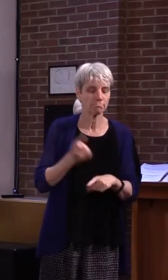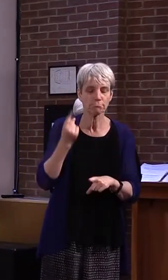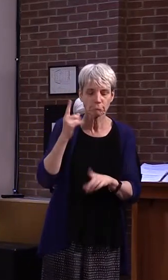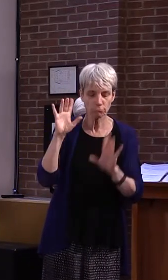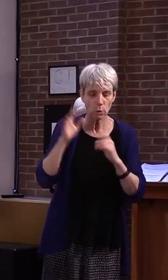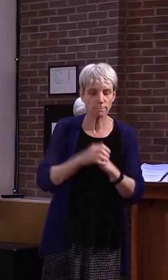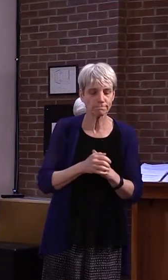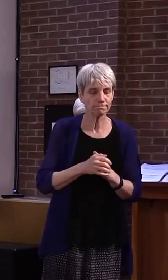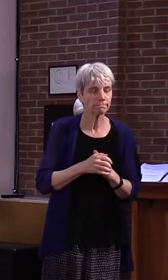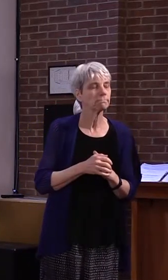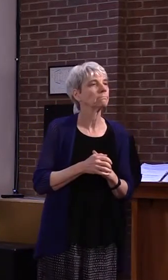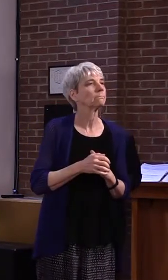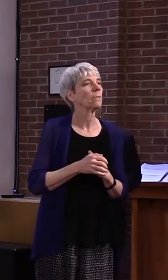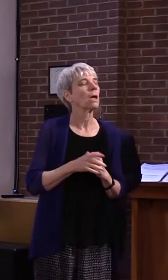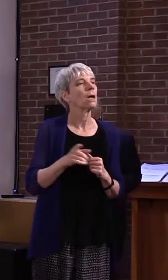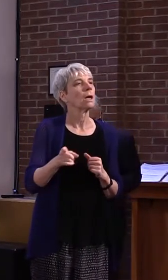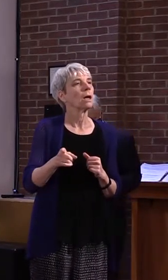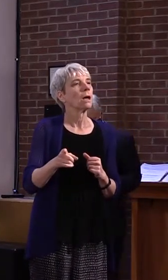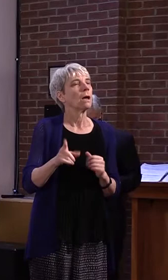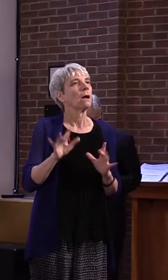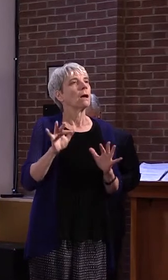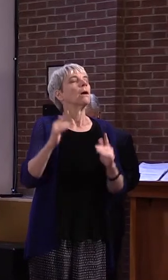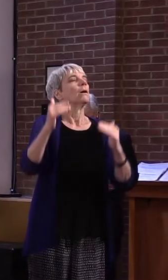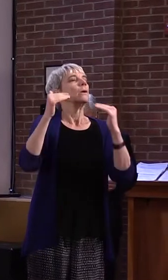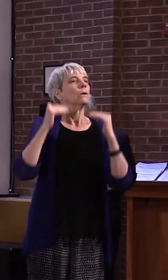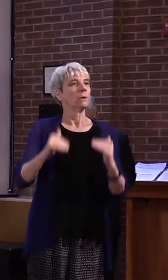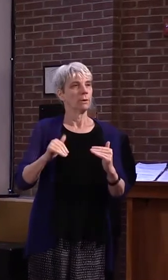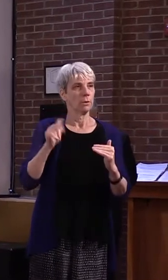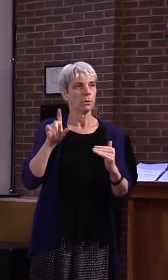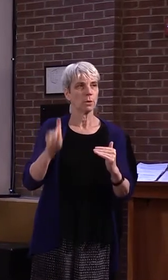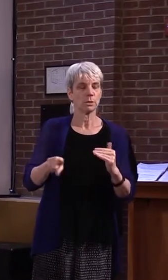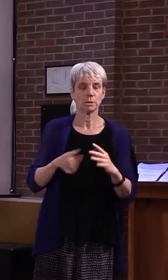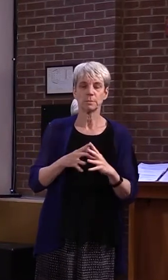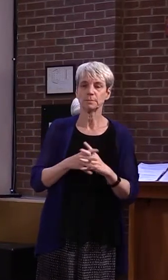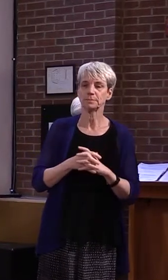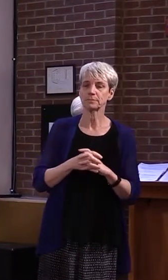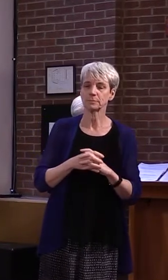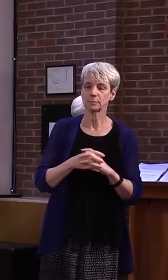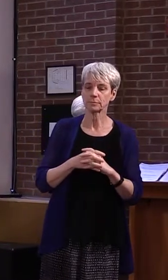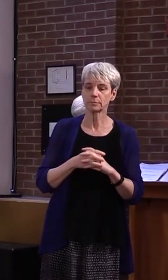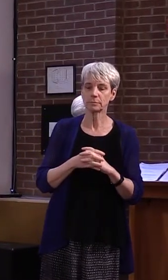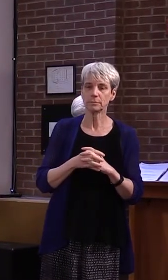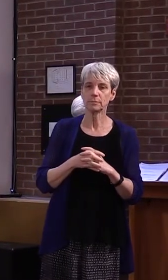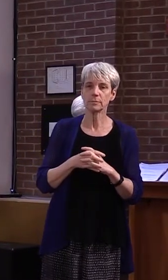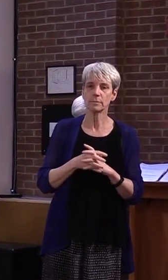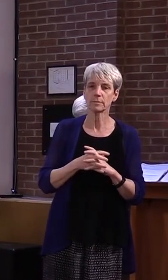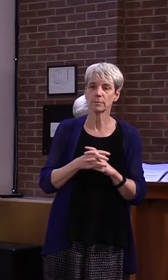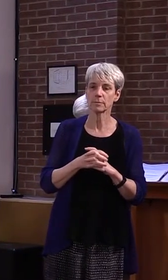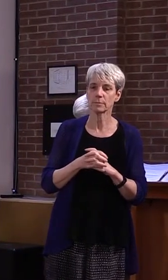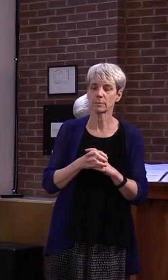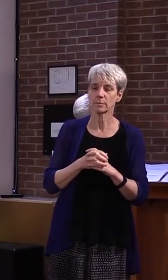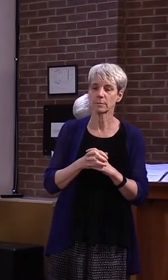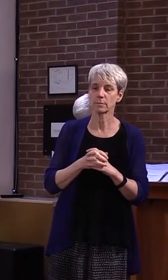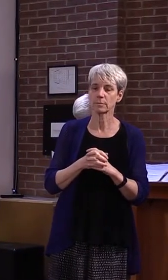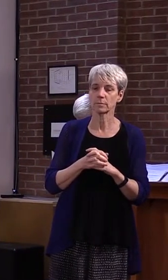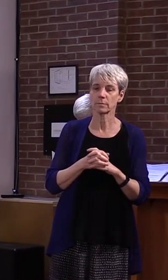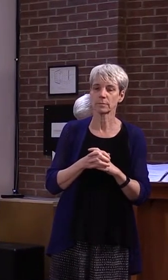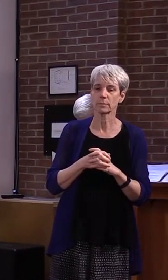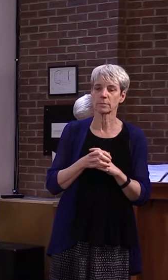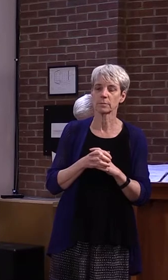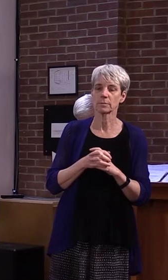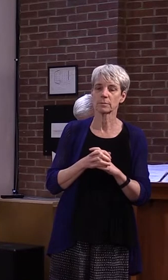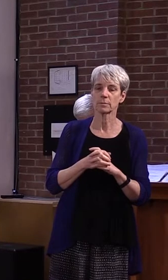Okay. I guess moving on, was your staff able